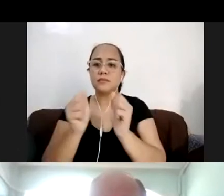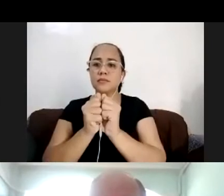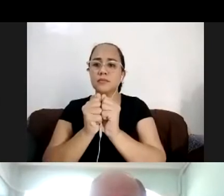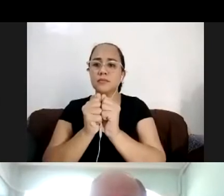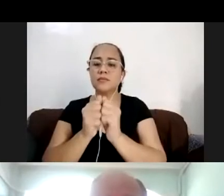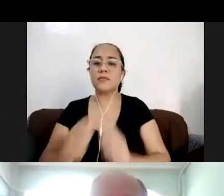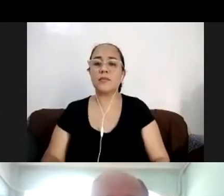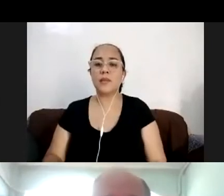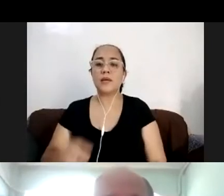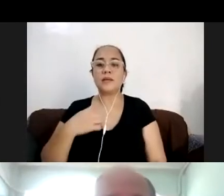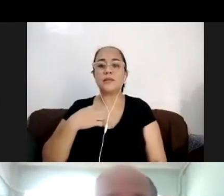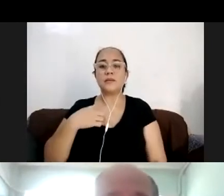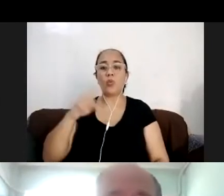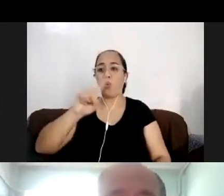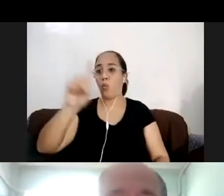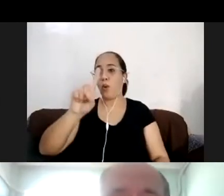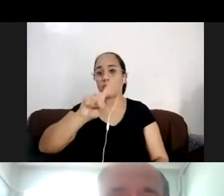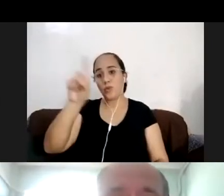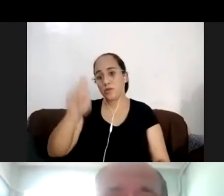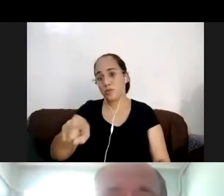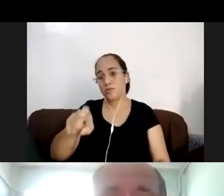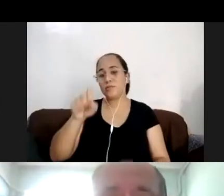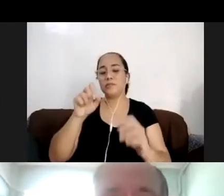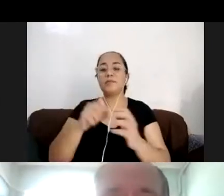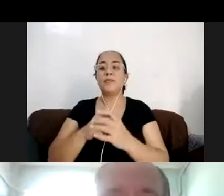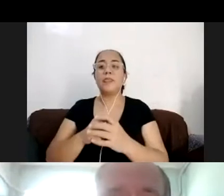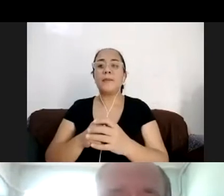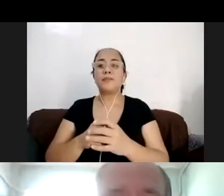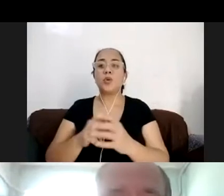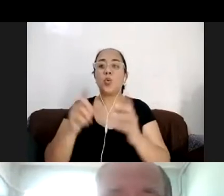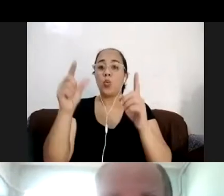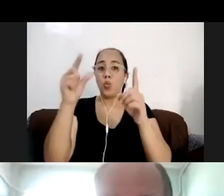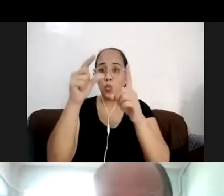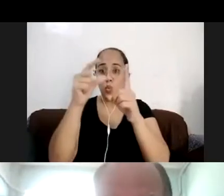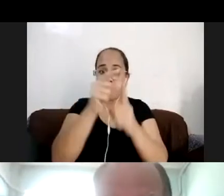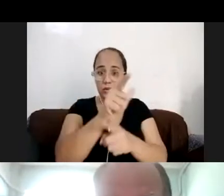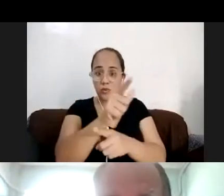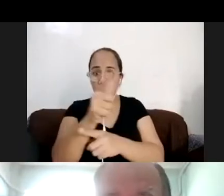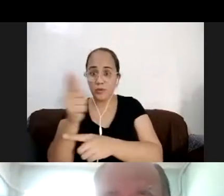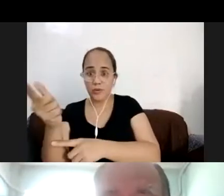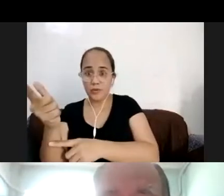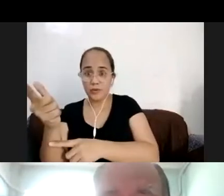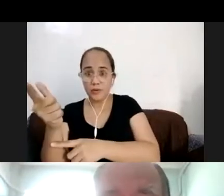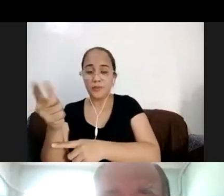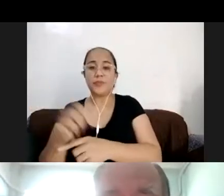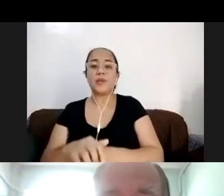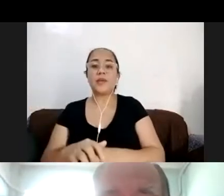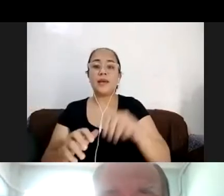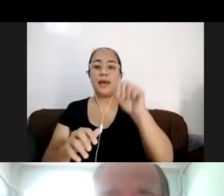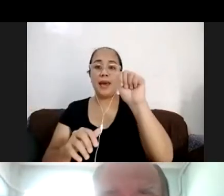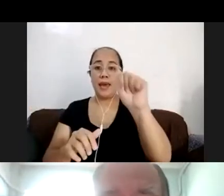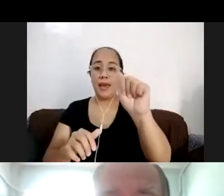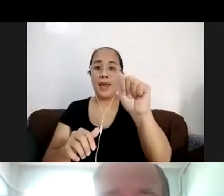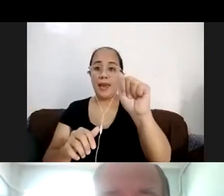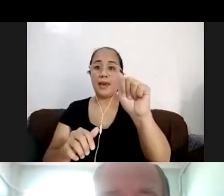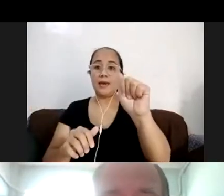first question we can ask is the word order in this sentence. A definitely follows basic